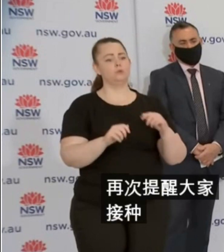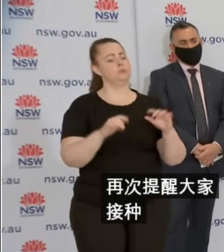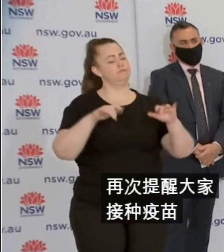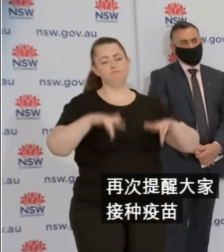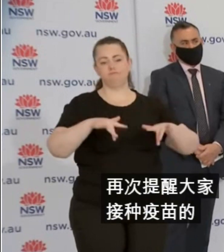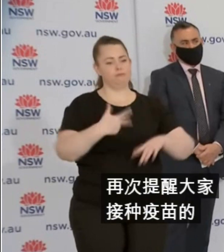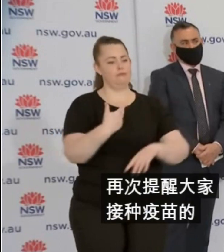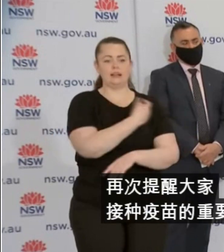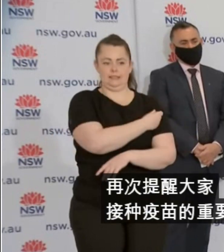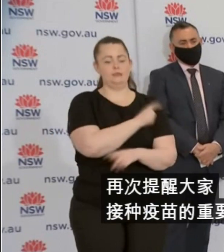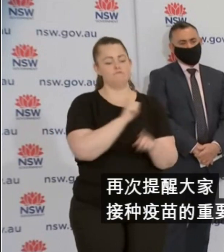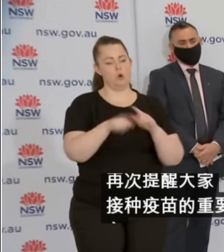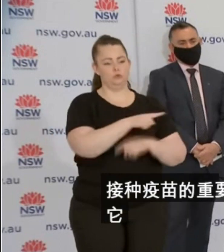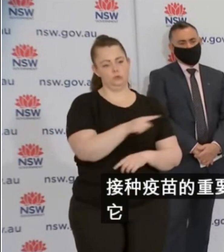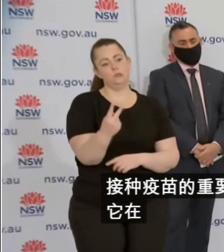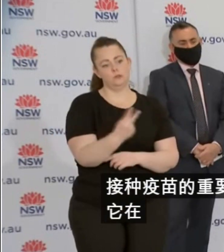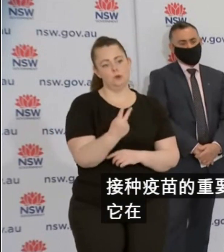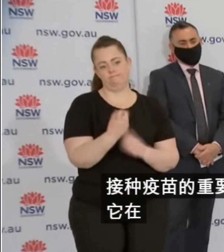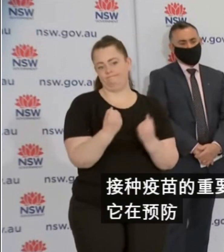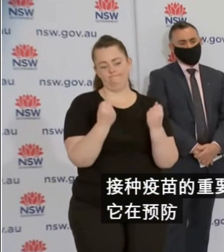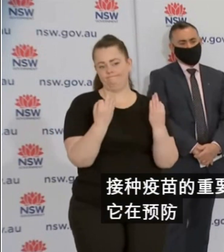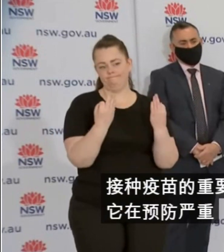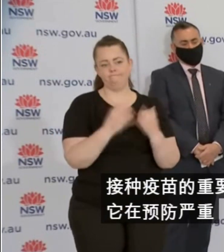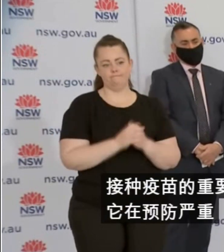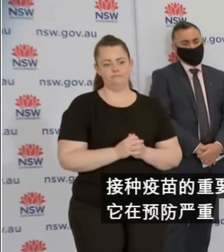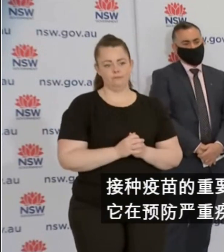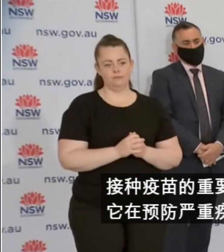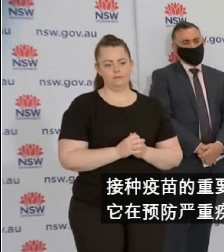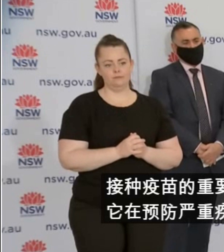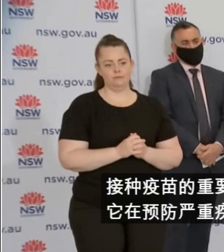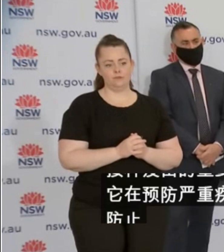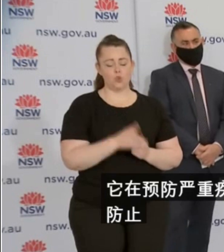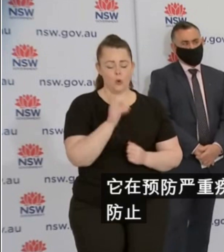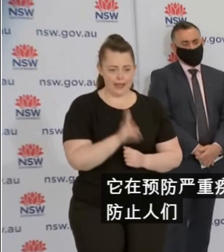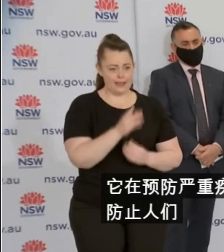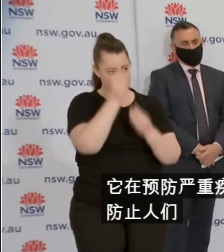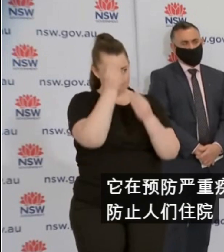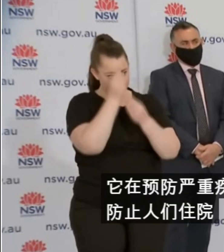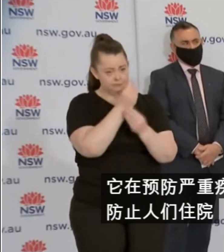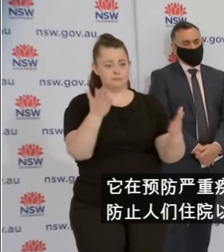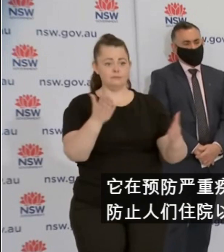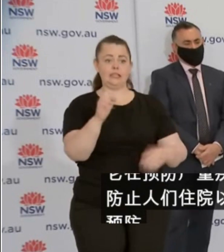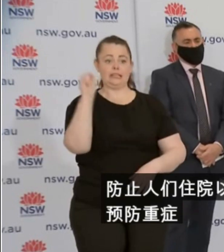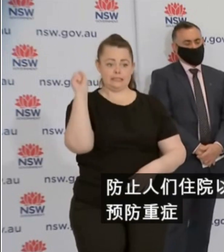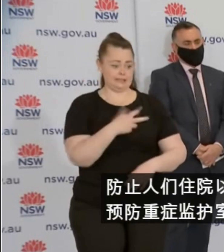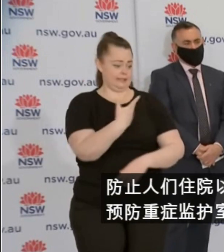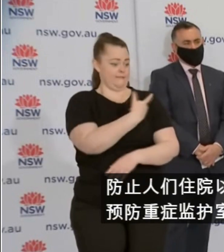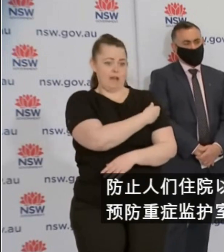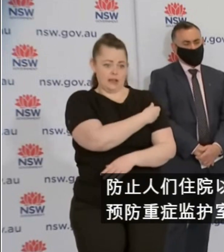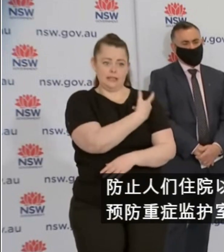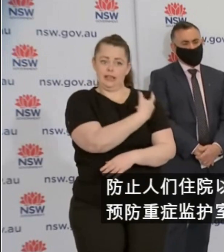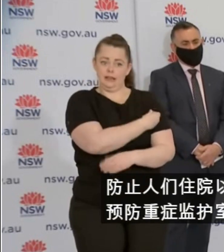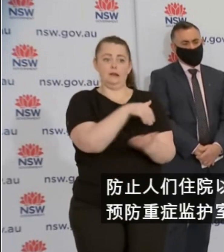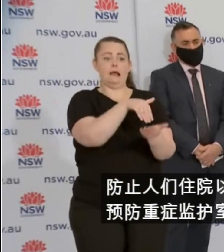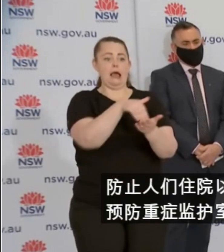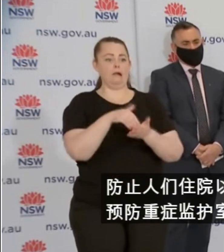of vaccination and how effective it really is to prevent serious illness, to prevent people being hospitalised, to prevent